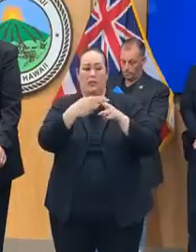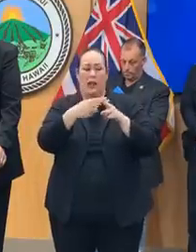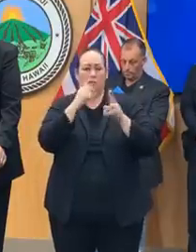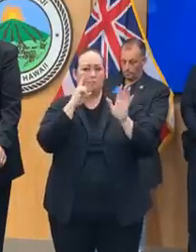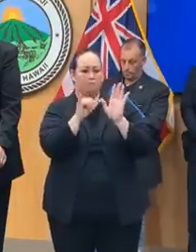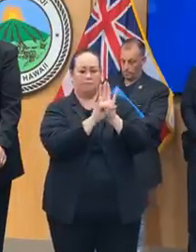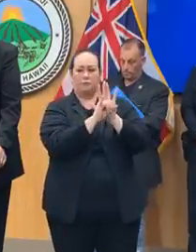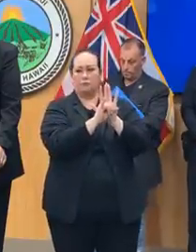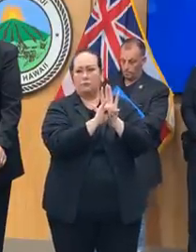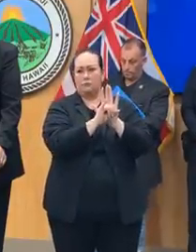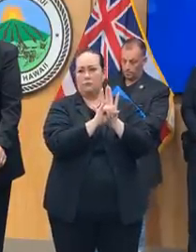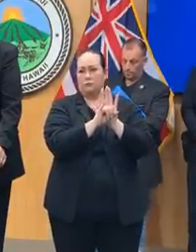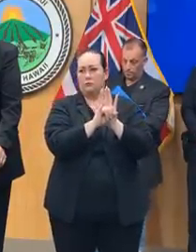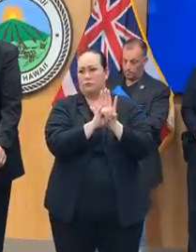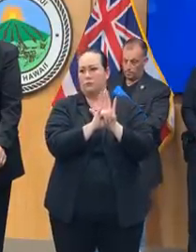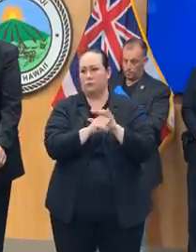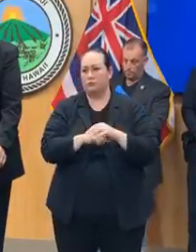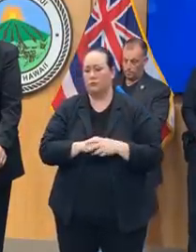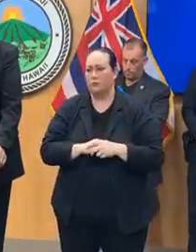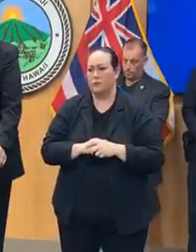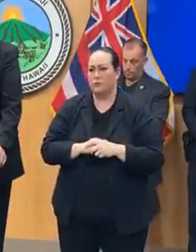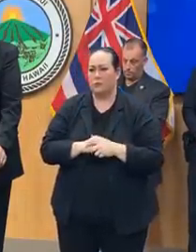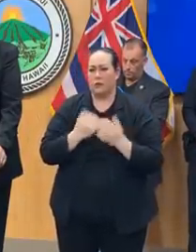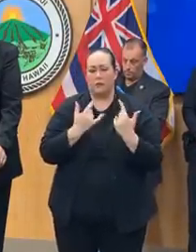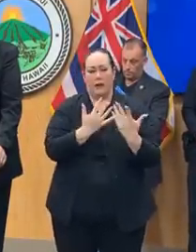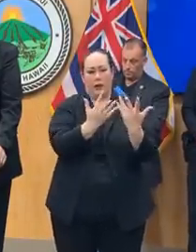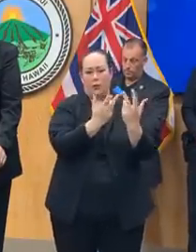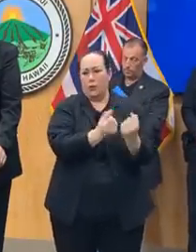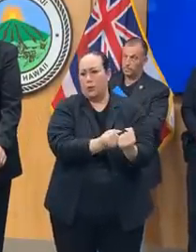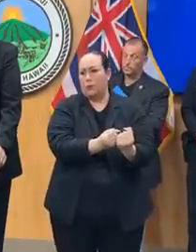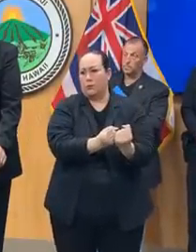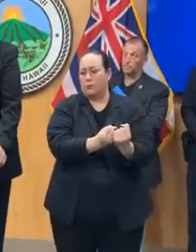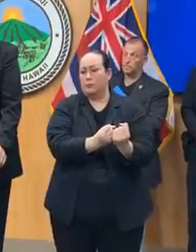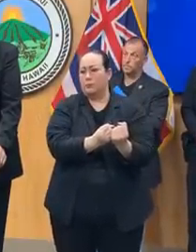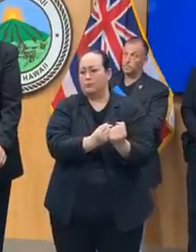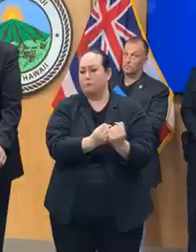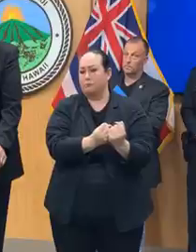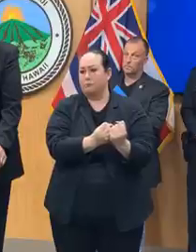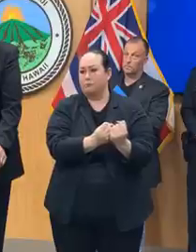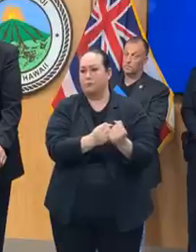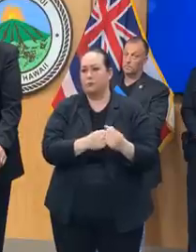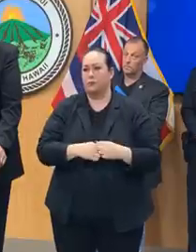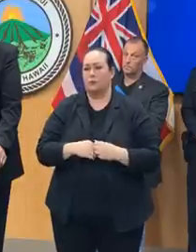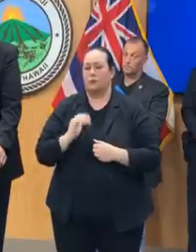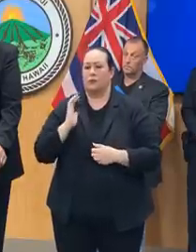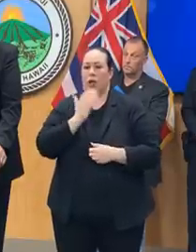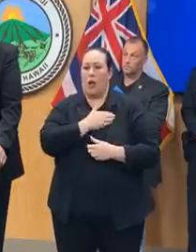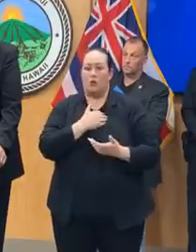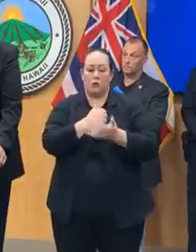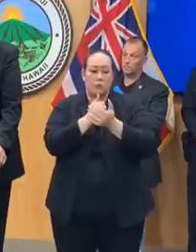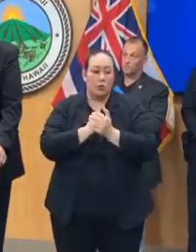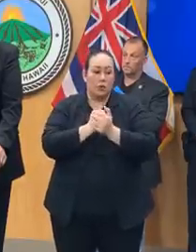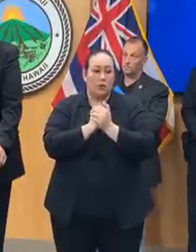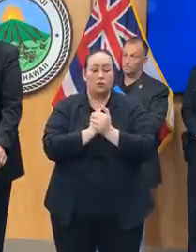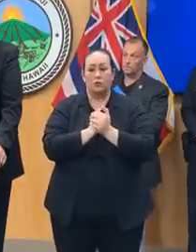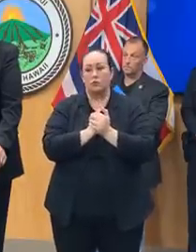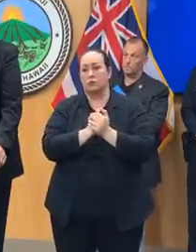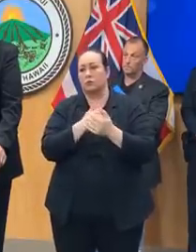whose loved ones were lost in the fire. Our prayers of comfort are with those